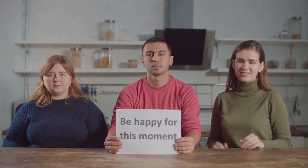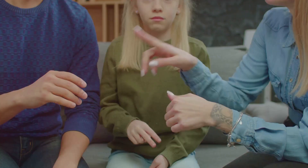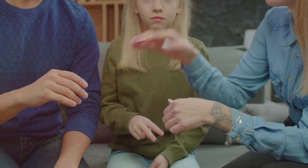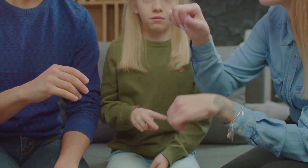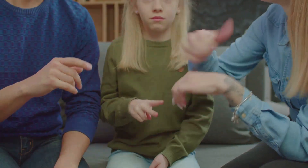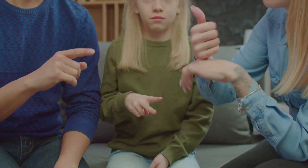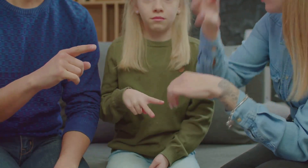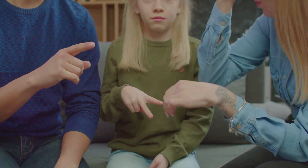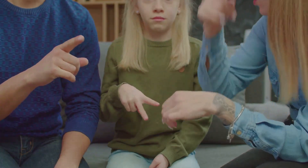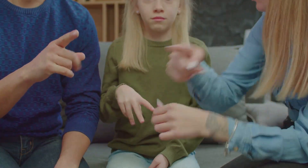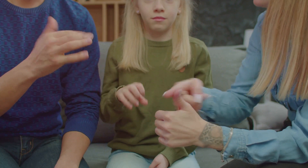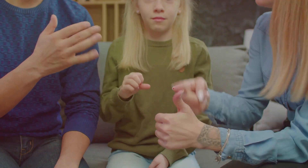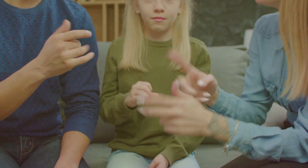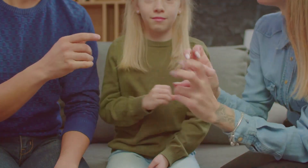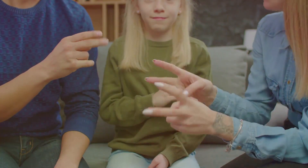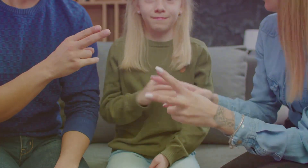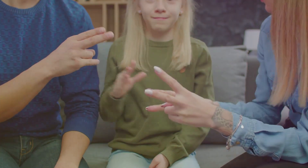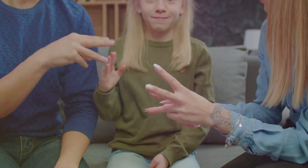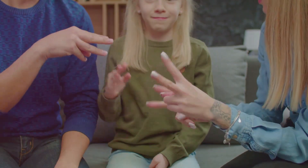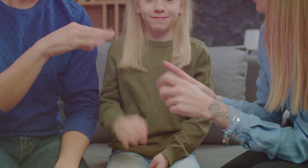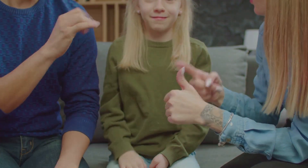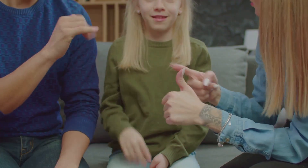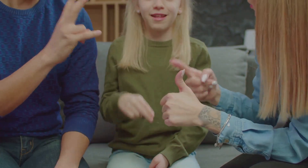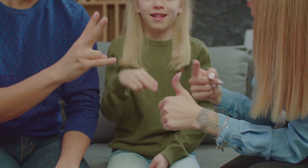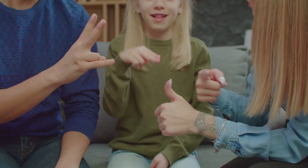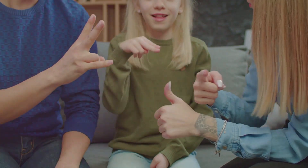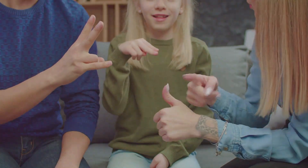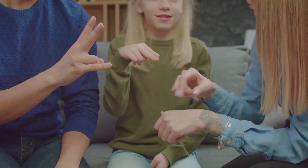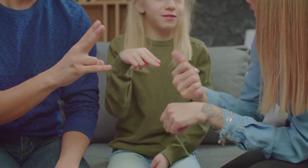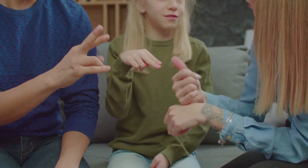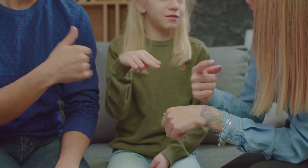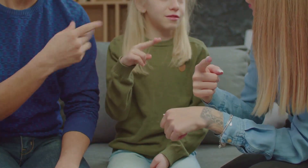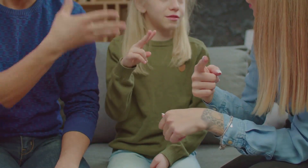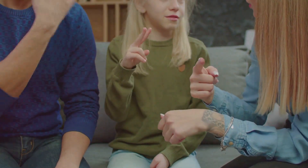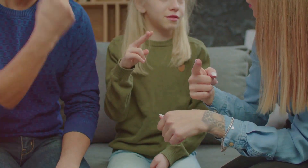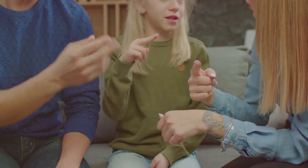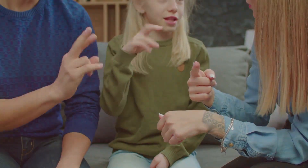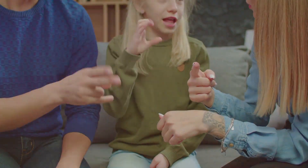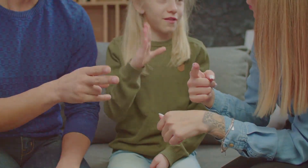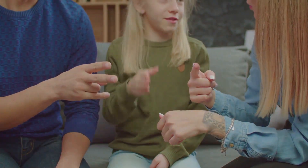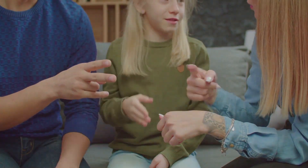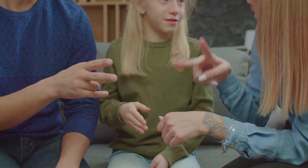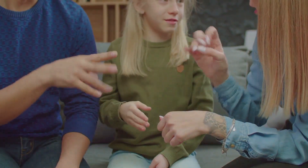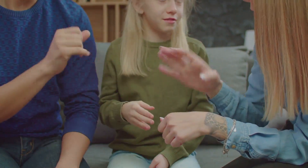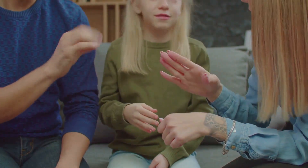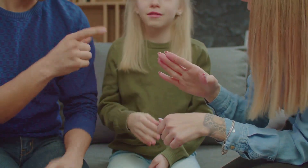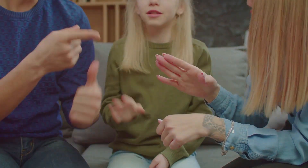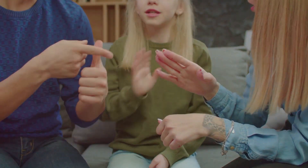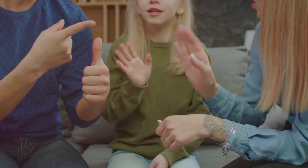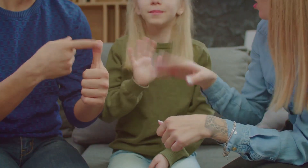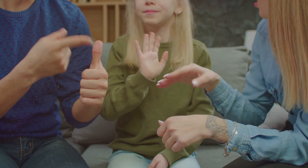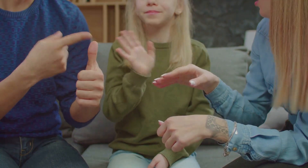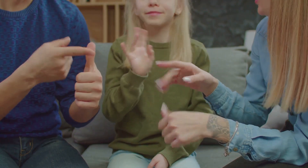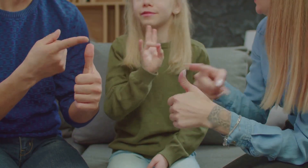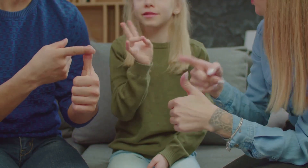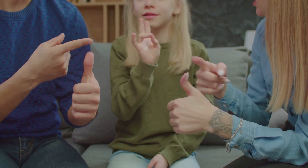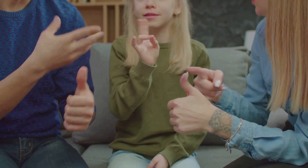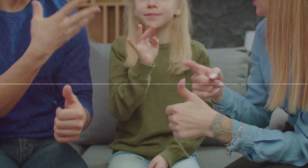the absence of sound. In essence, Deafness is not a disability needing correction, but a unique way of experiencing